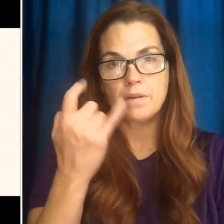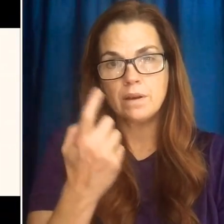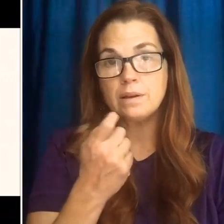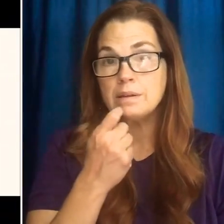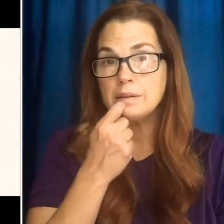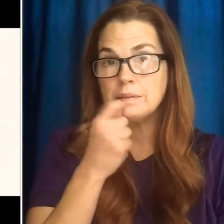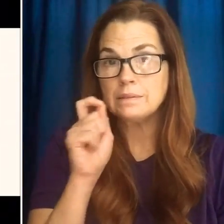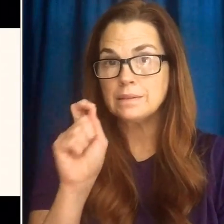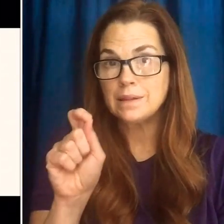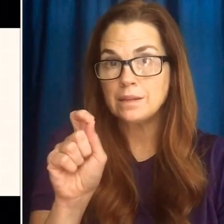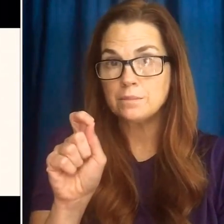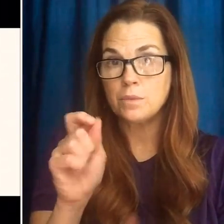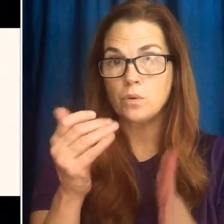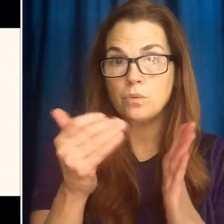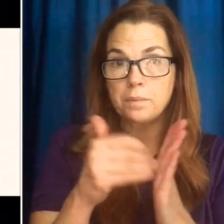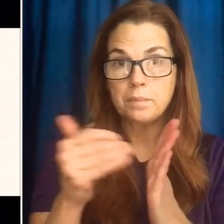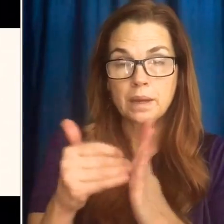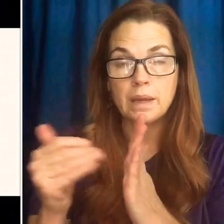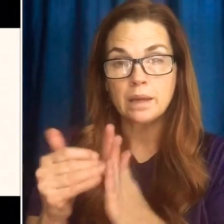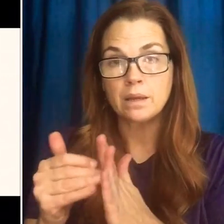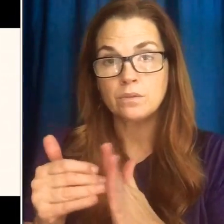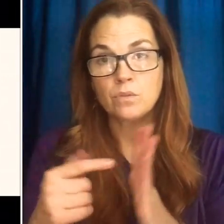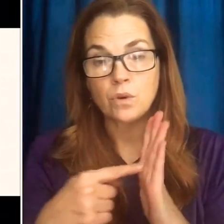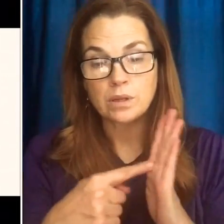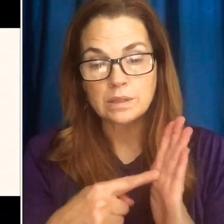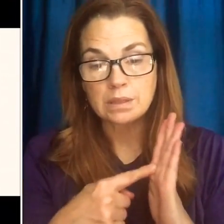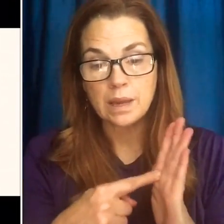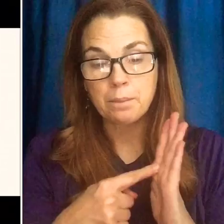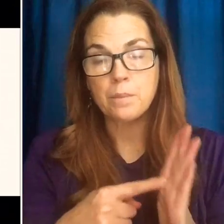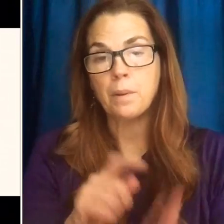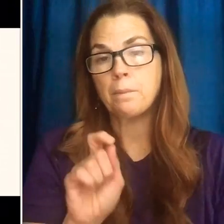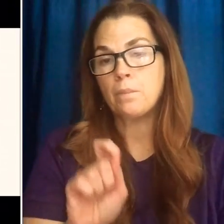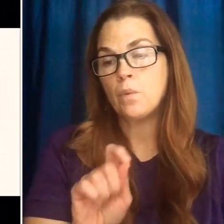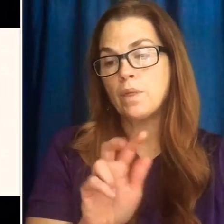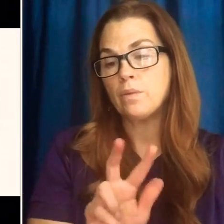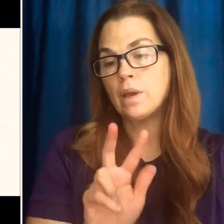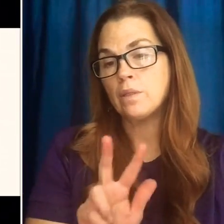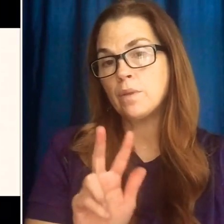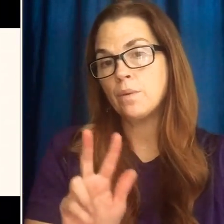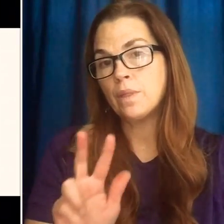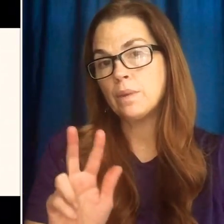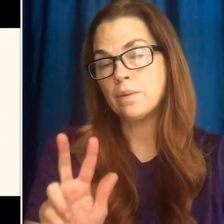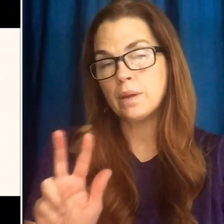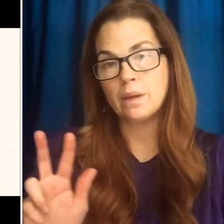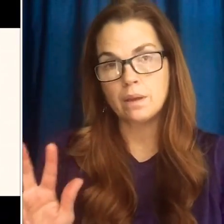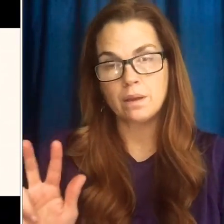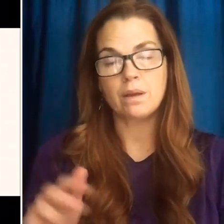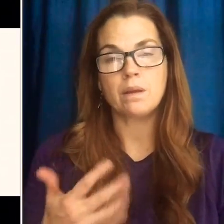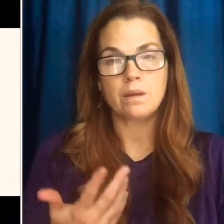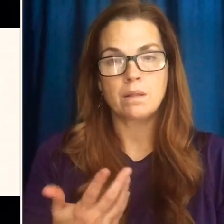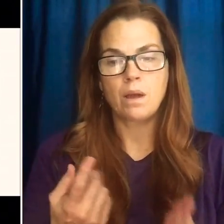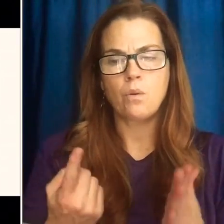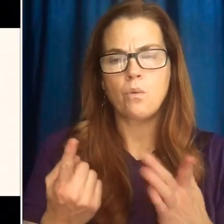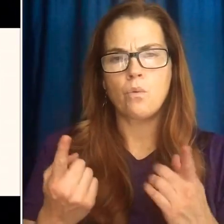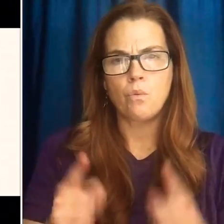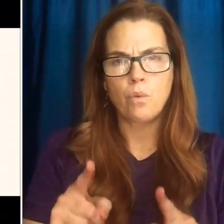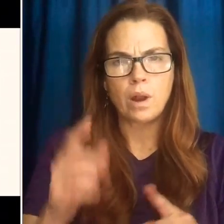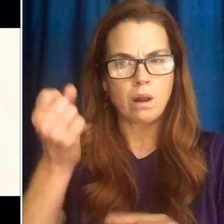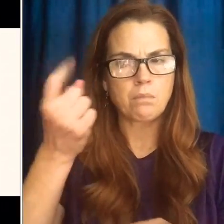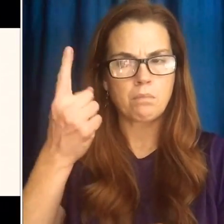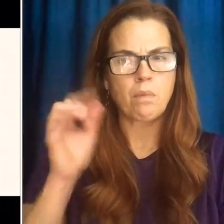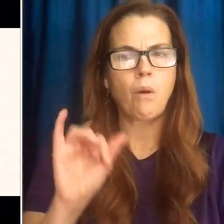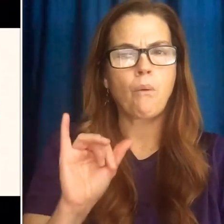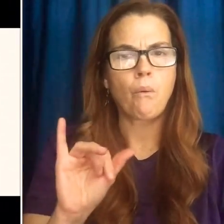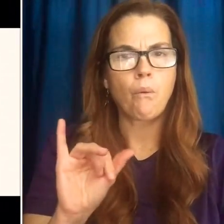like this, then once I realize it's repeating, I should stop. Write